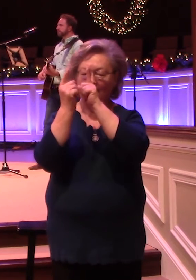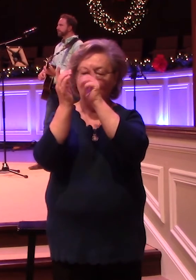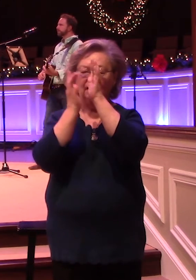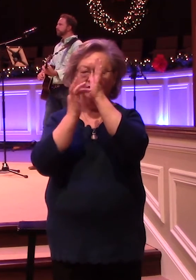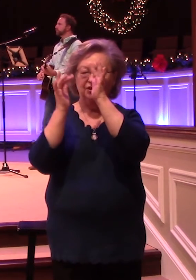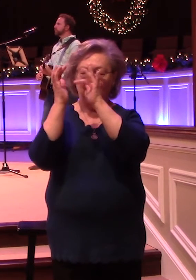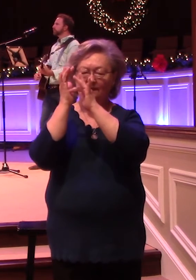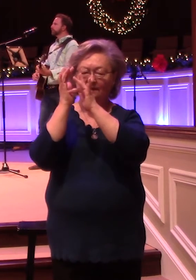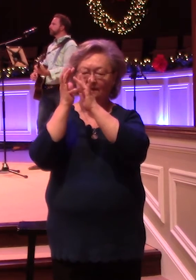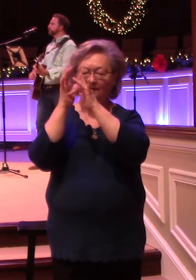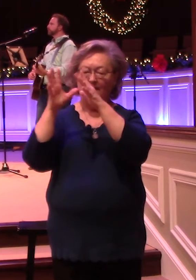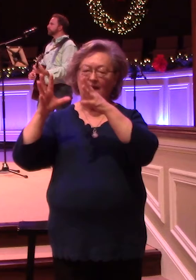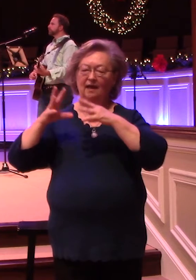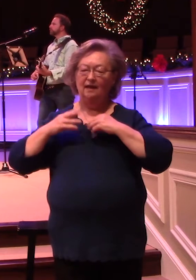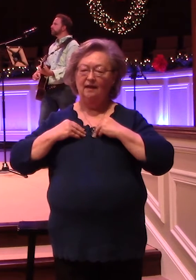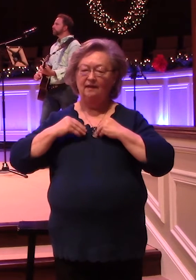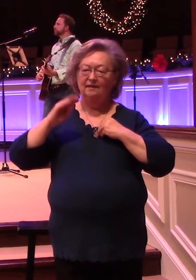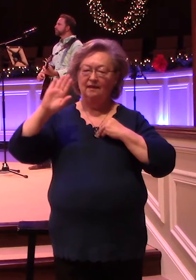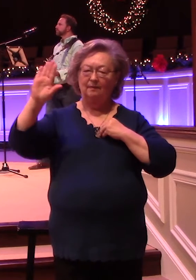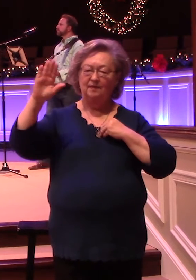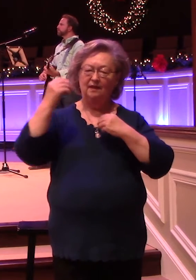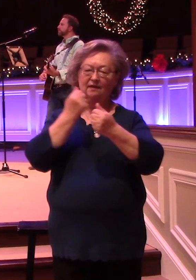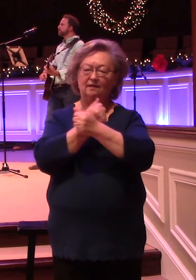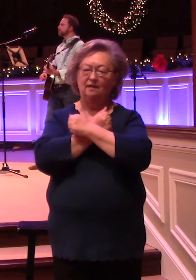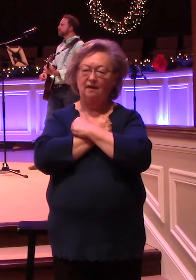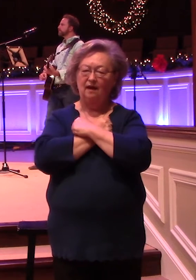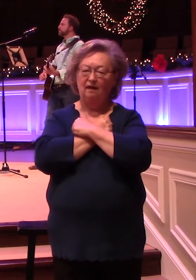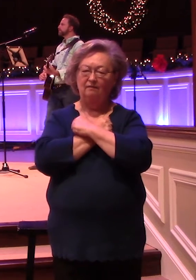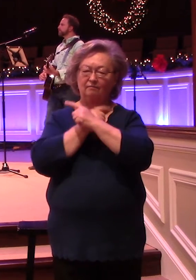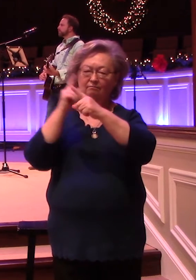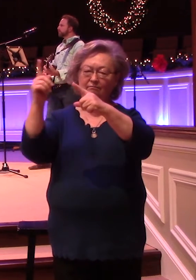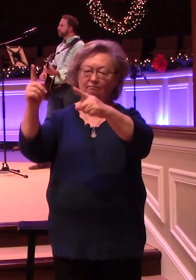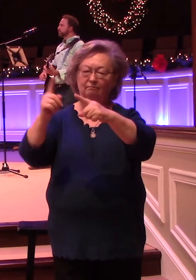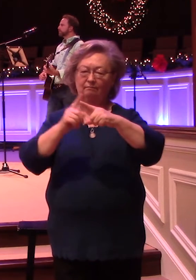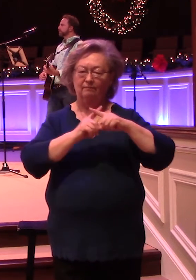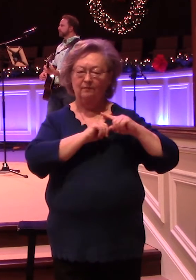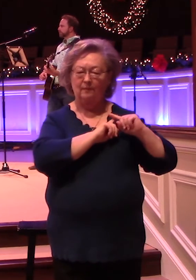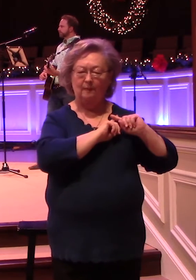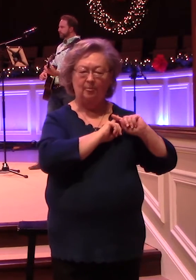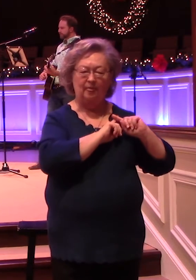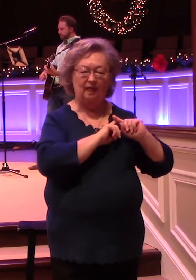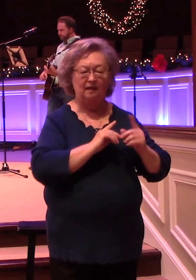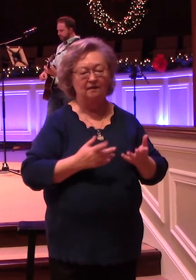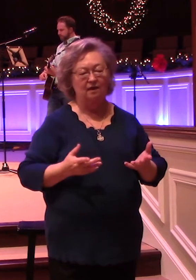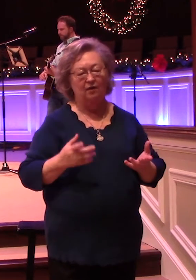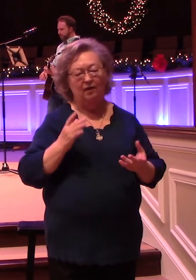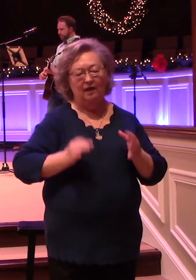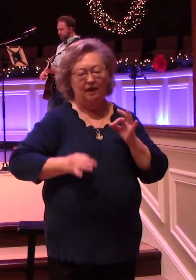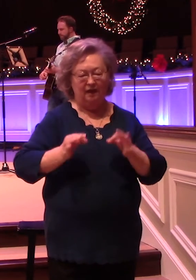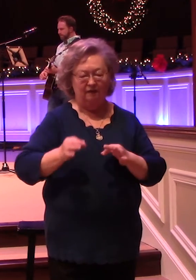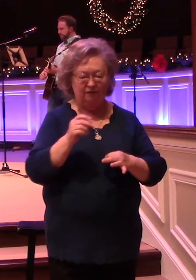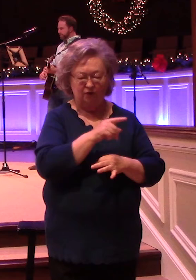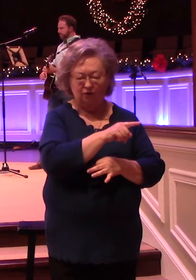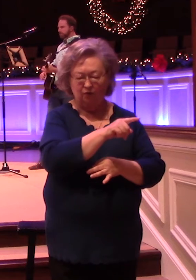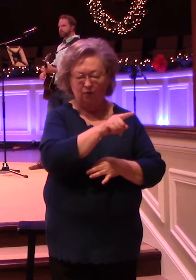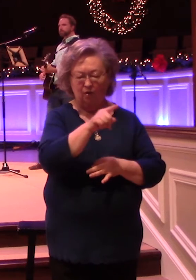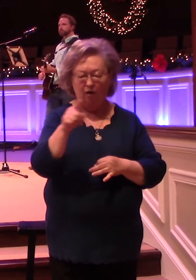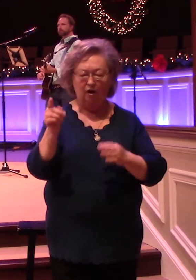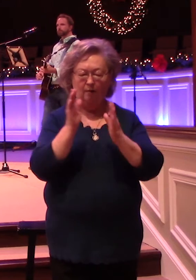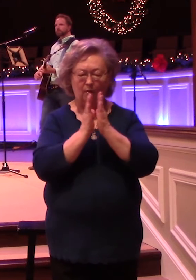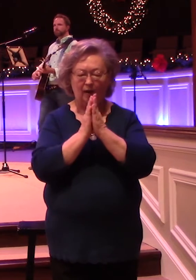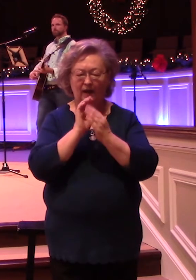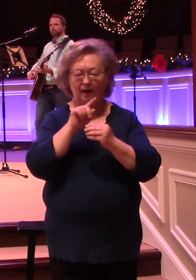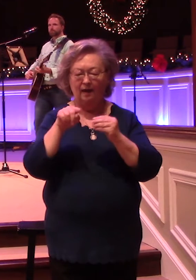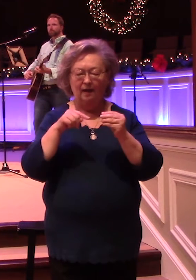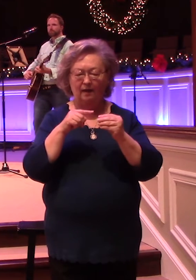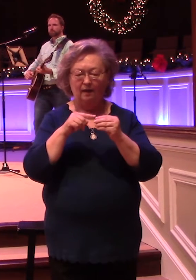Others of you, you're searching for a church home, praying about where God would have you. And I want you to know, we are not perfect, but we are endeavoring to love one another